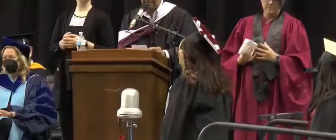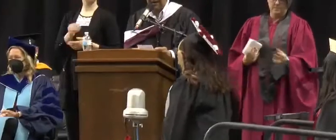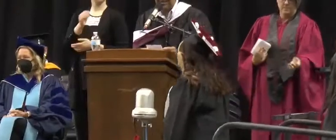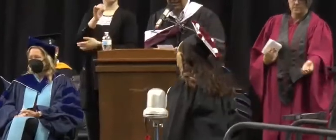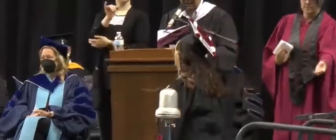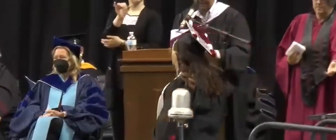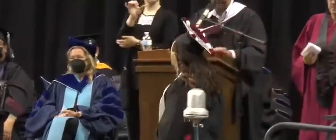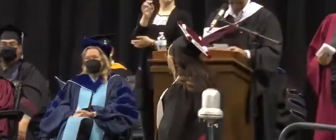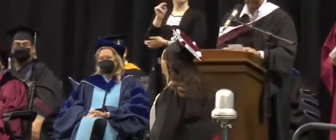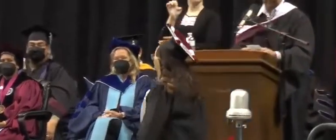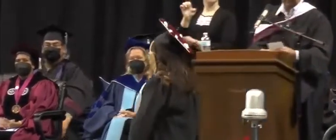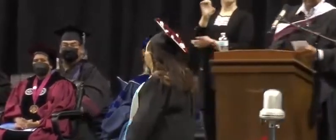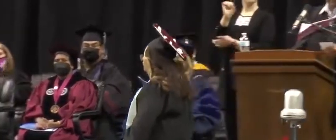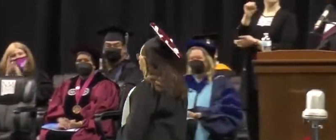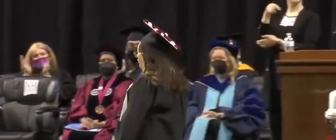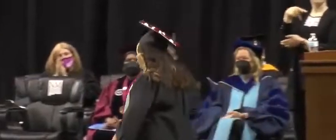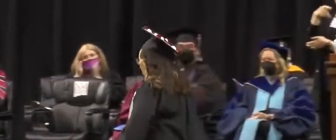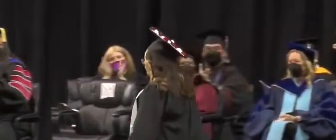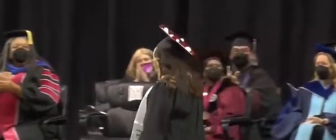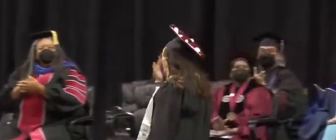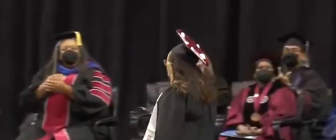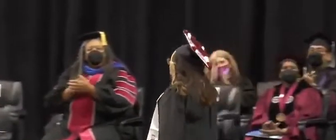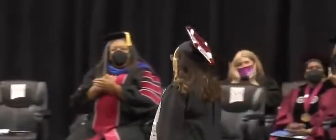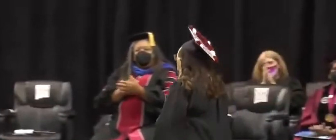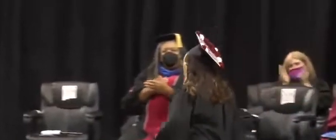Ivan Esparza.